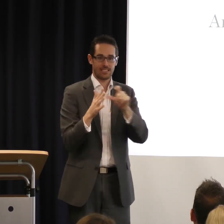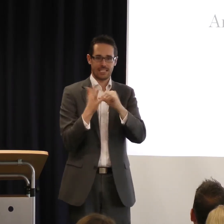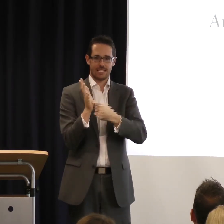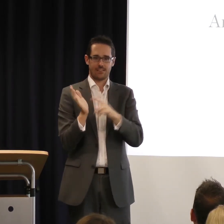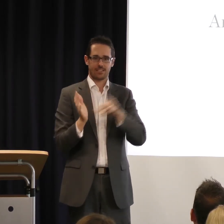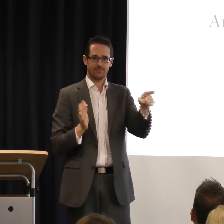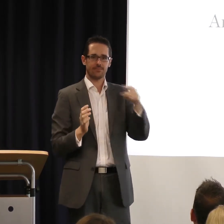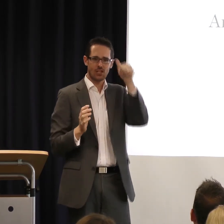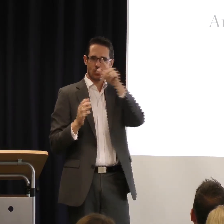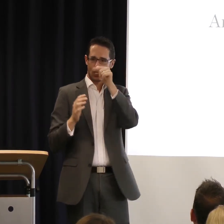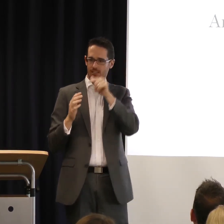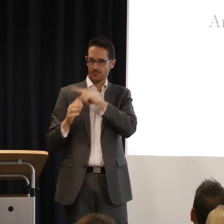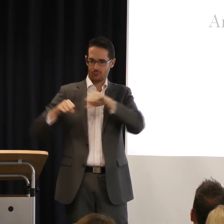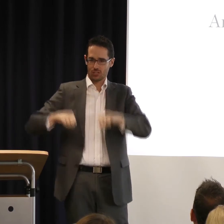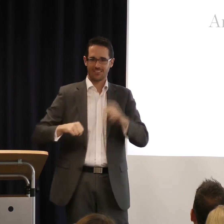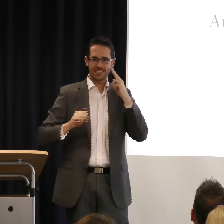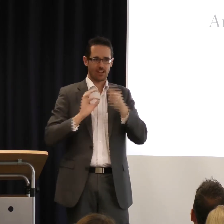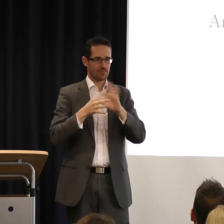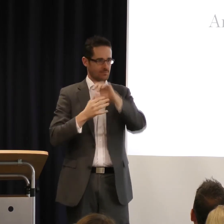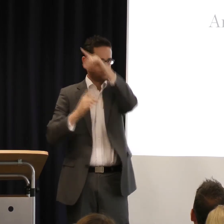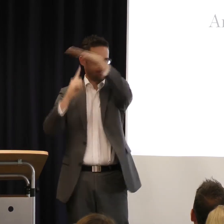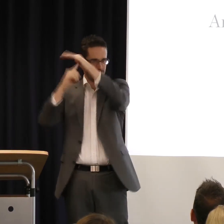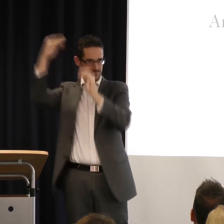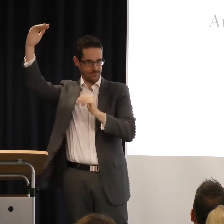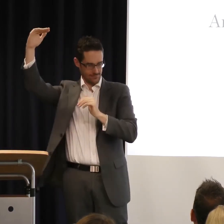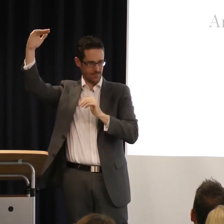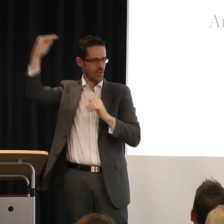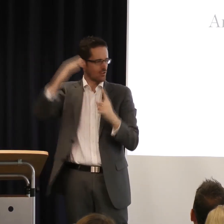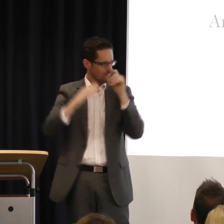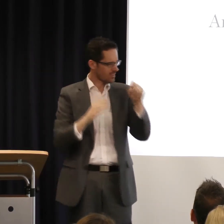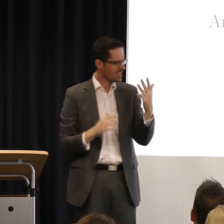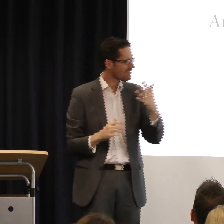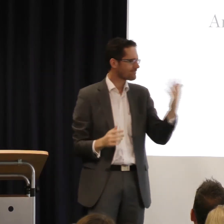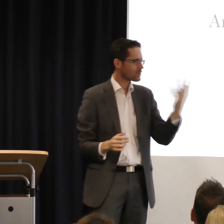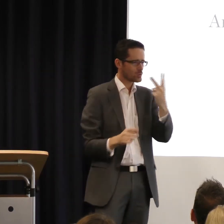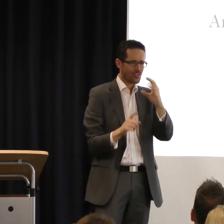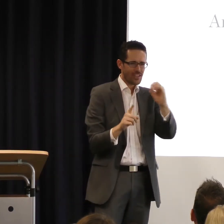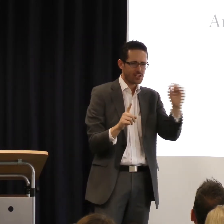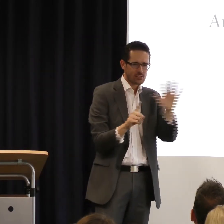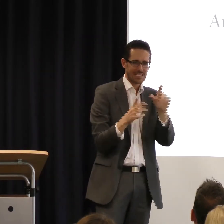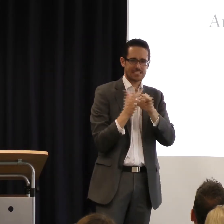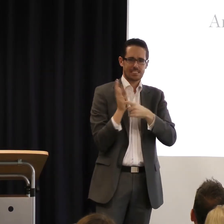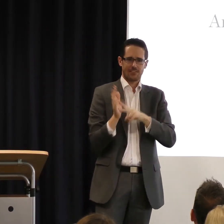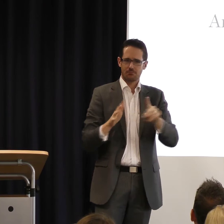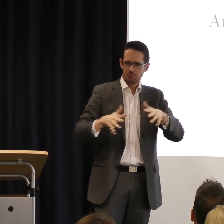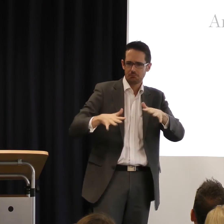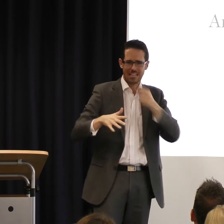One story, just building on what DSLV said. John was the president of the Deaf Olympics organisation. I think about